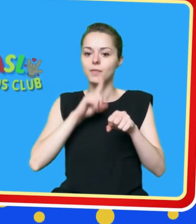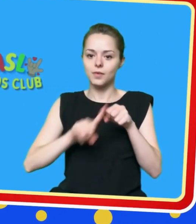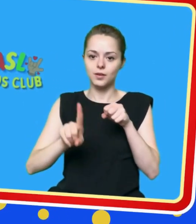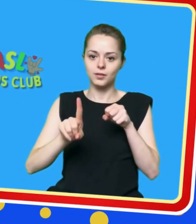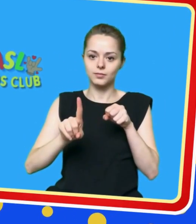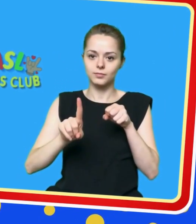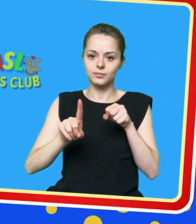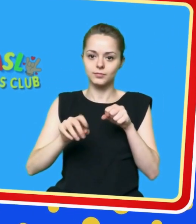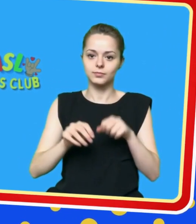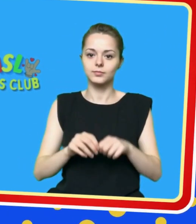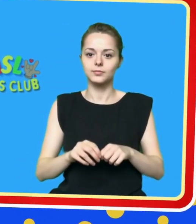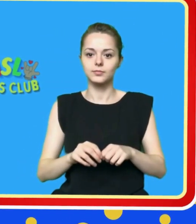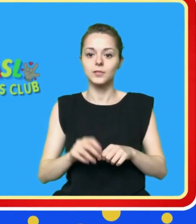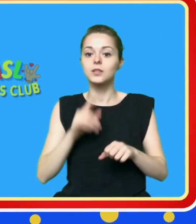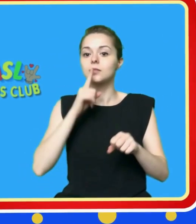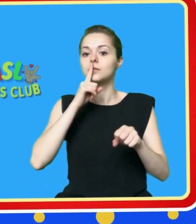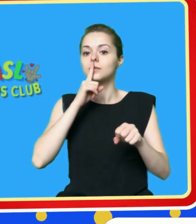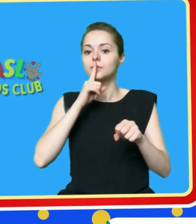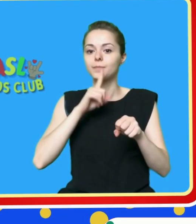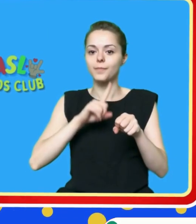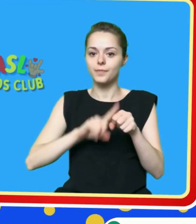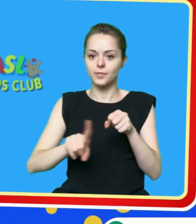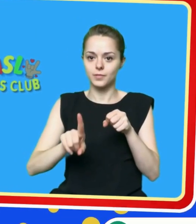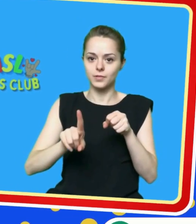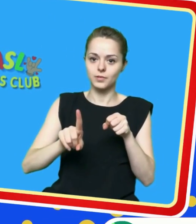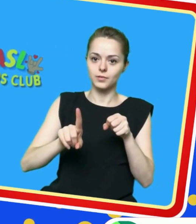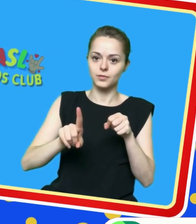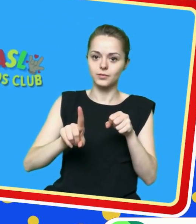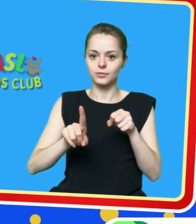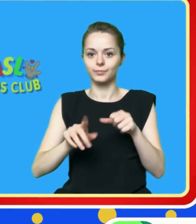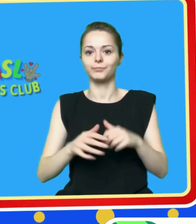Can you guess this food sign?